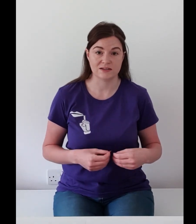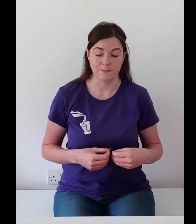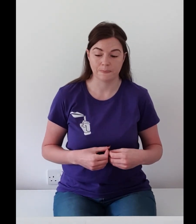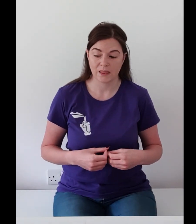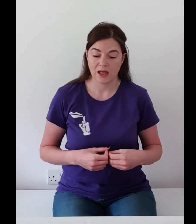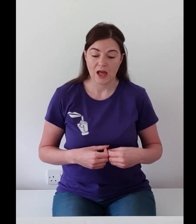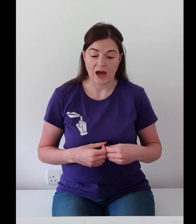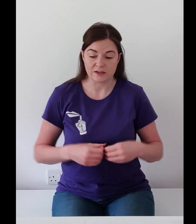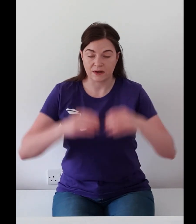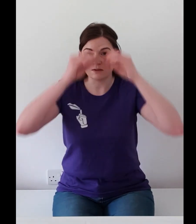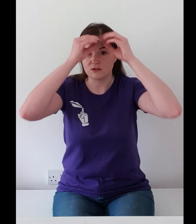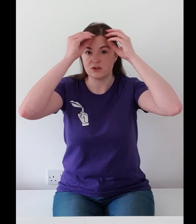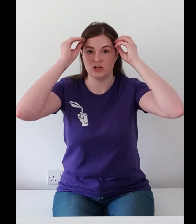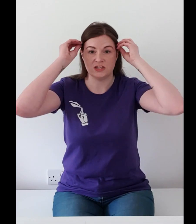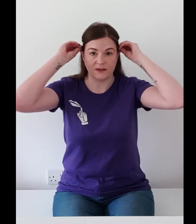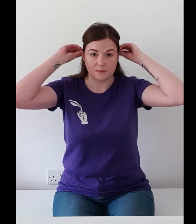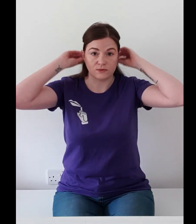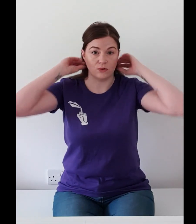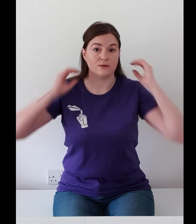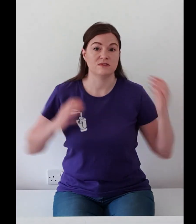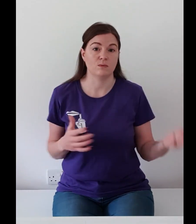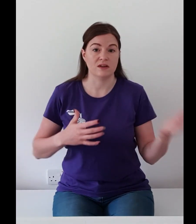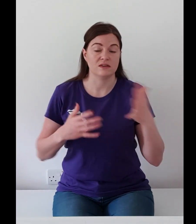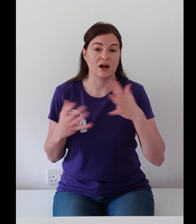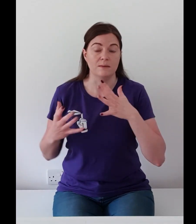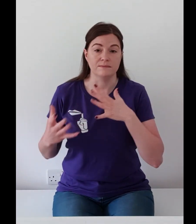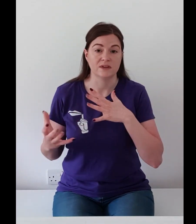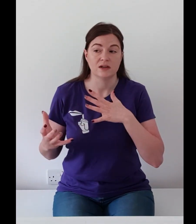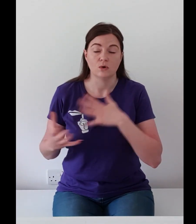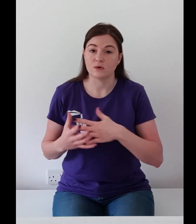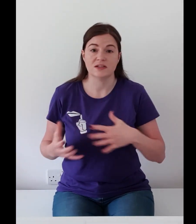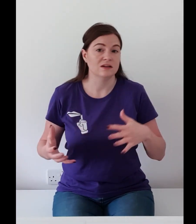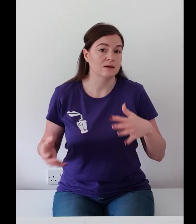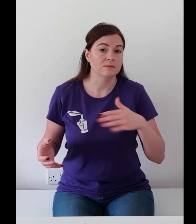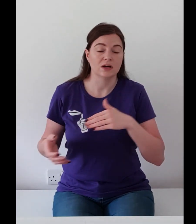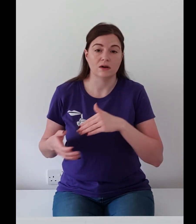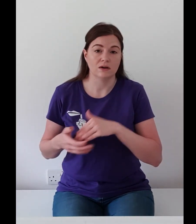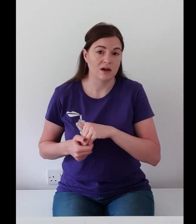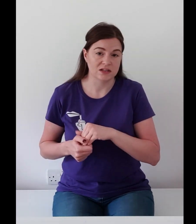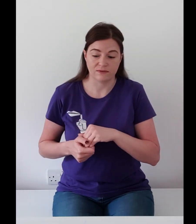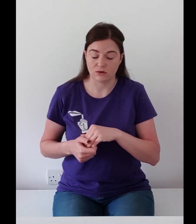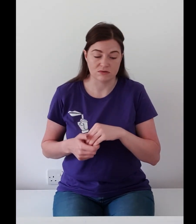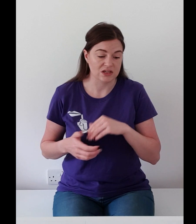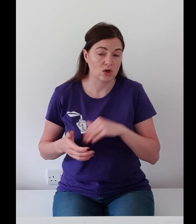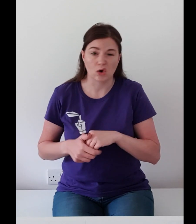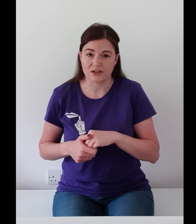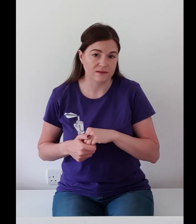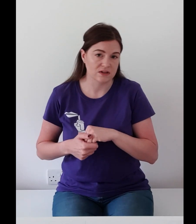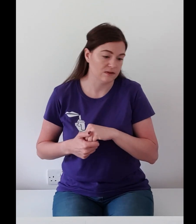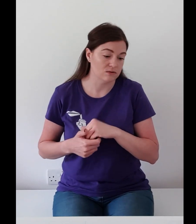system. And it's because it was originally developed for those with autism, learning difficulties, cognitive